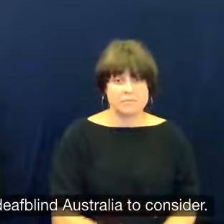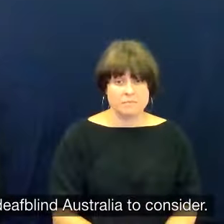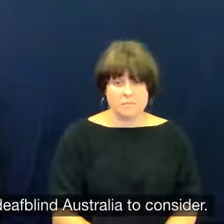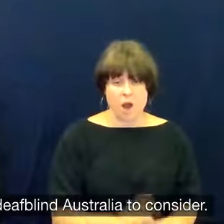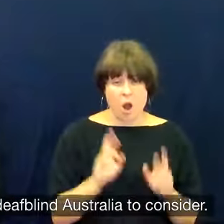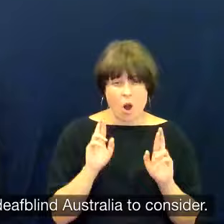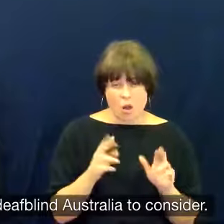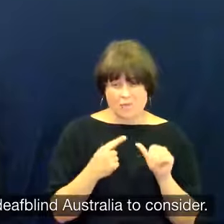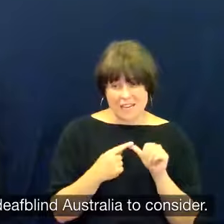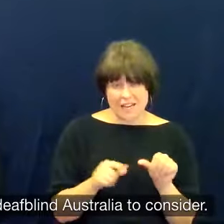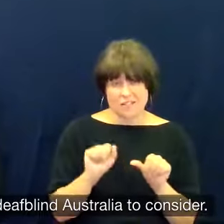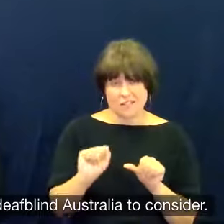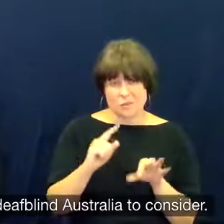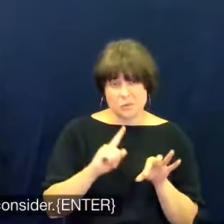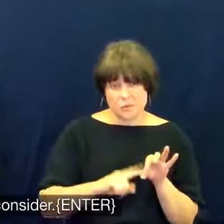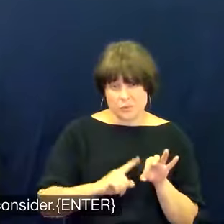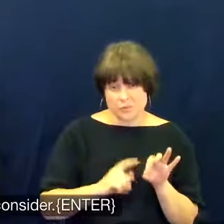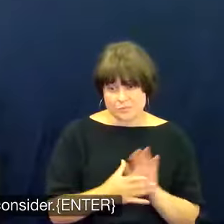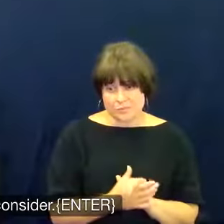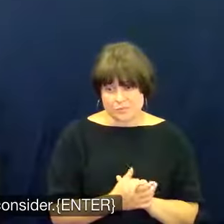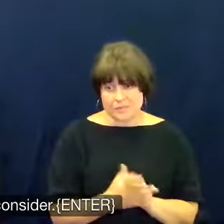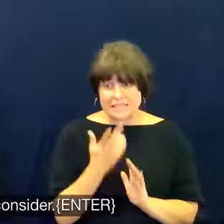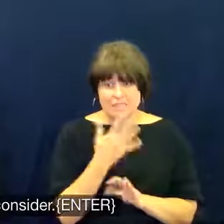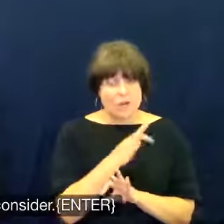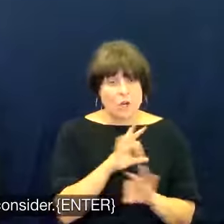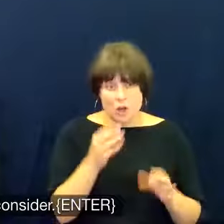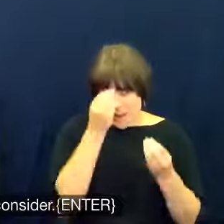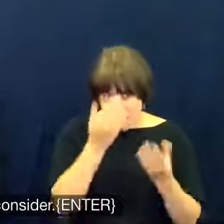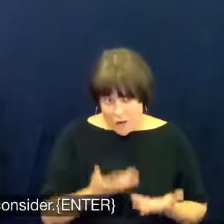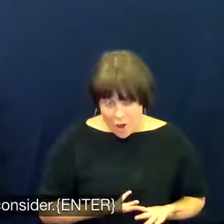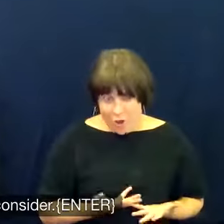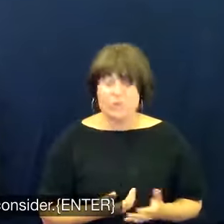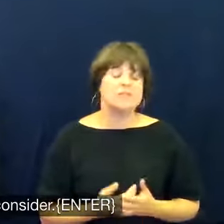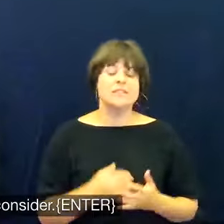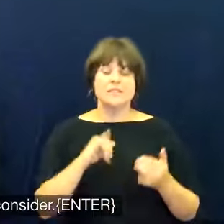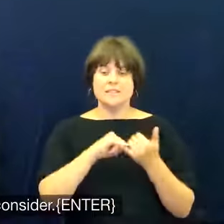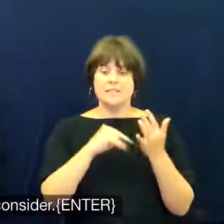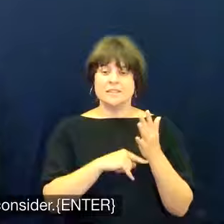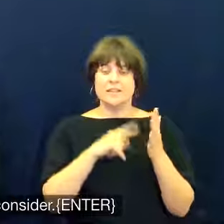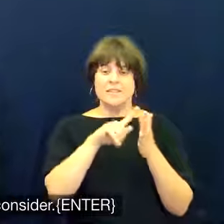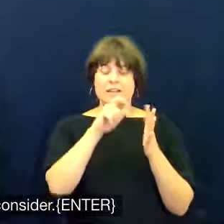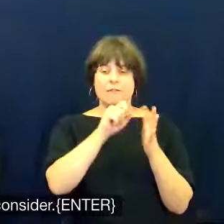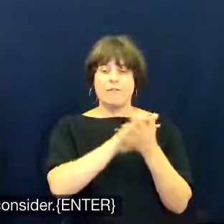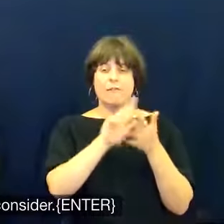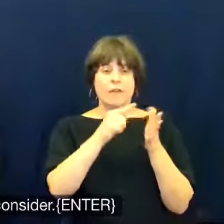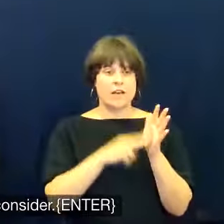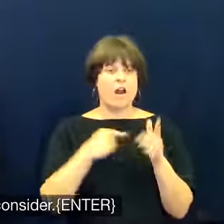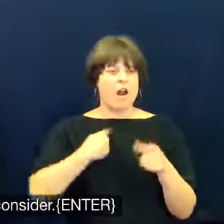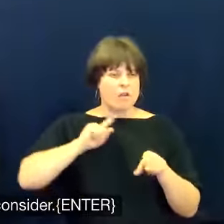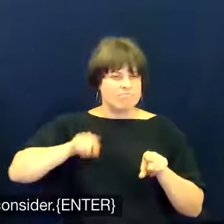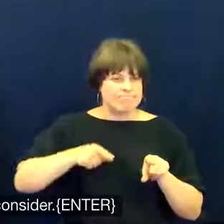I hope that answers your question. But if it doesn't, let me know. From Stephen, I'll follow up